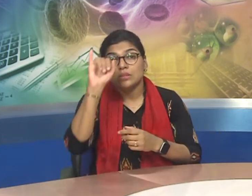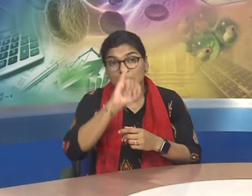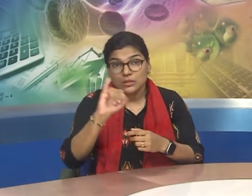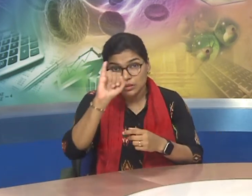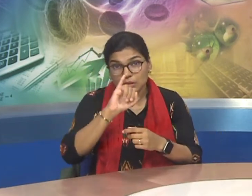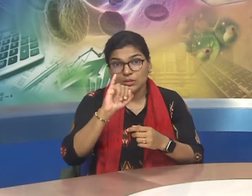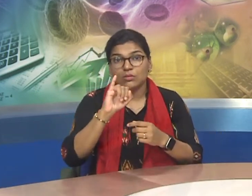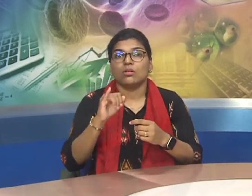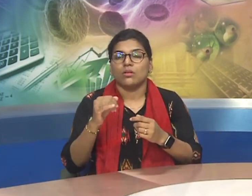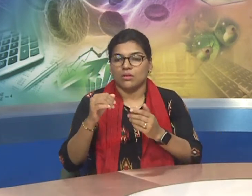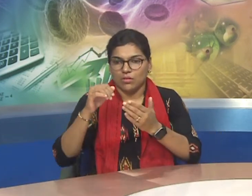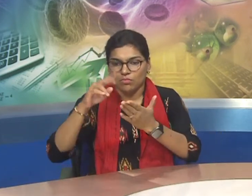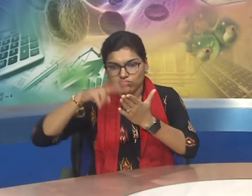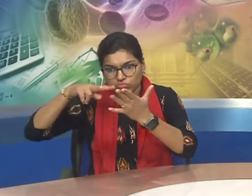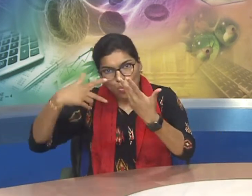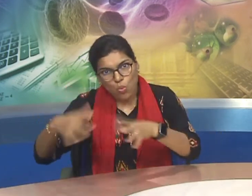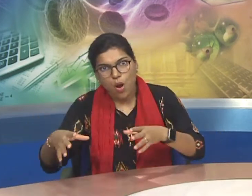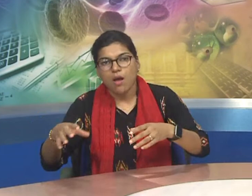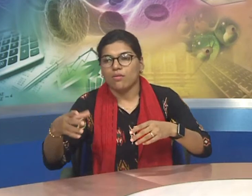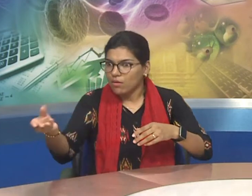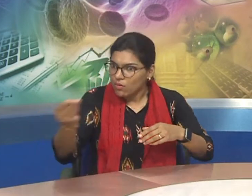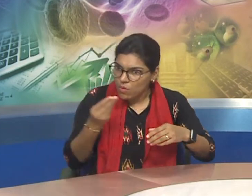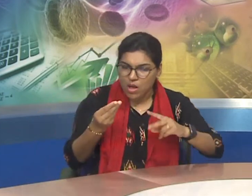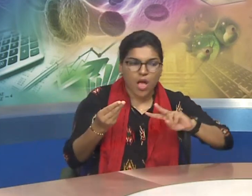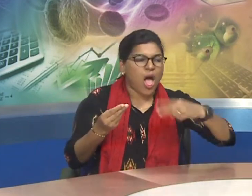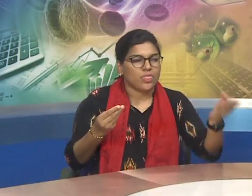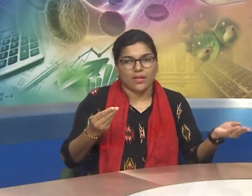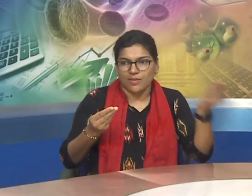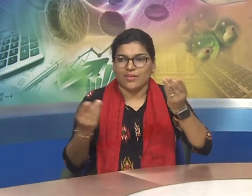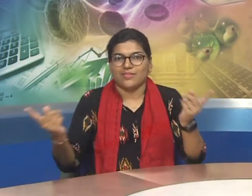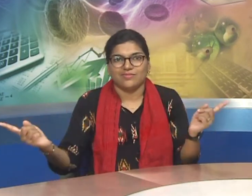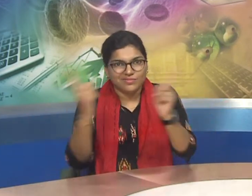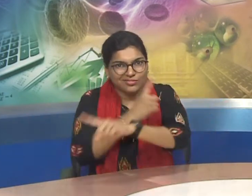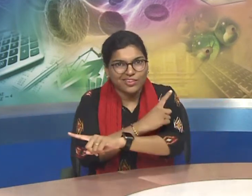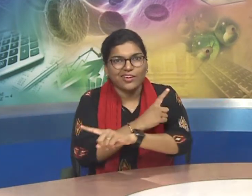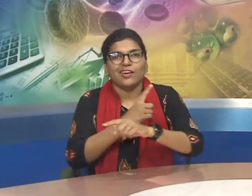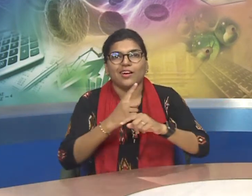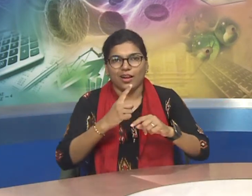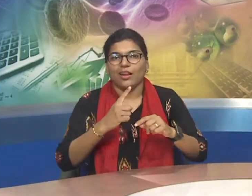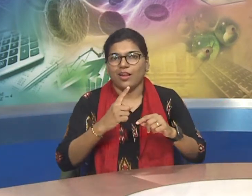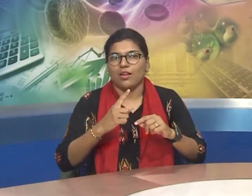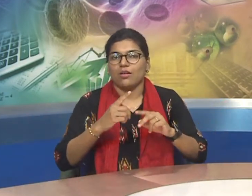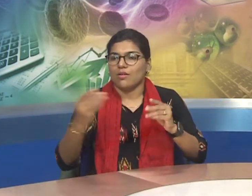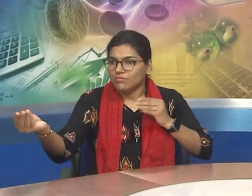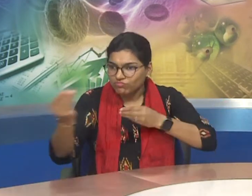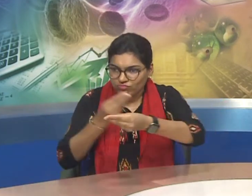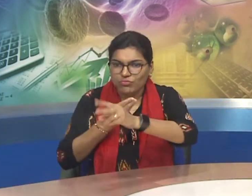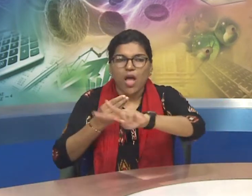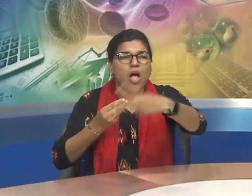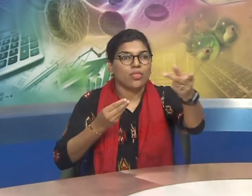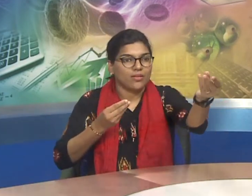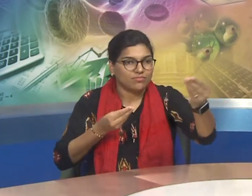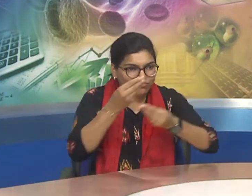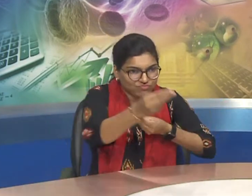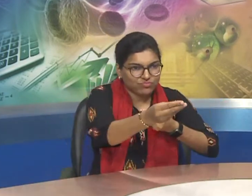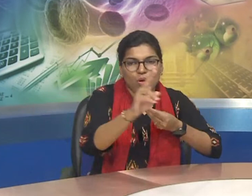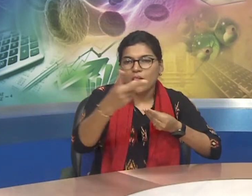missing, then we can easily find the missed journal. Point number 6 is replacement of